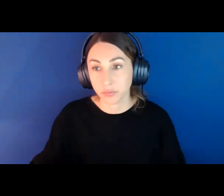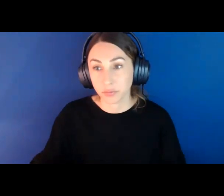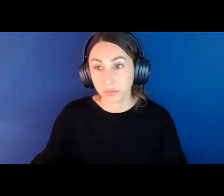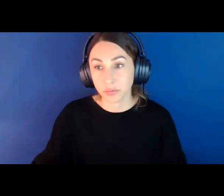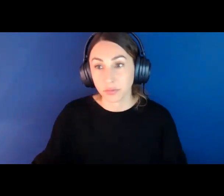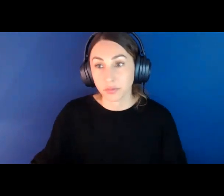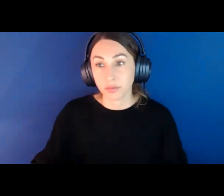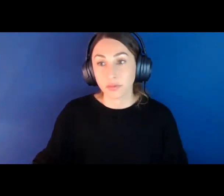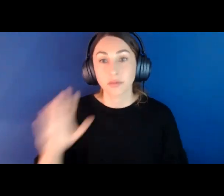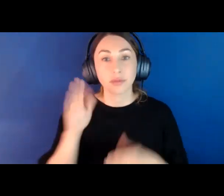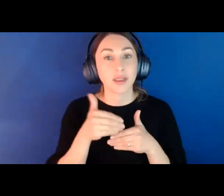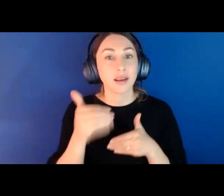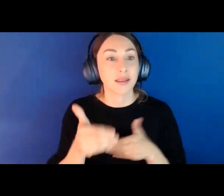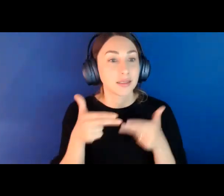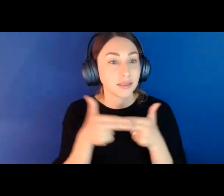Next slide, please.